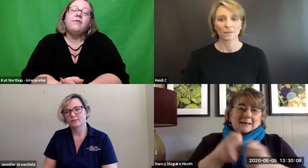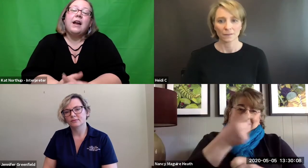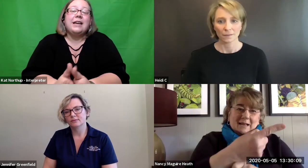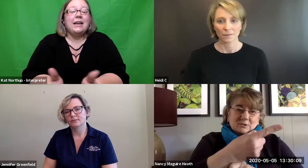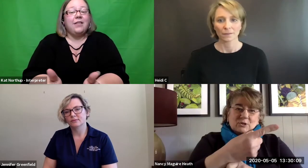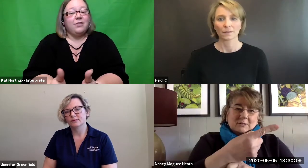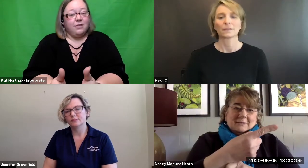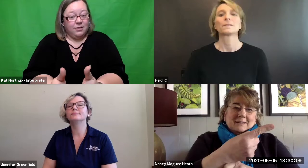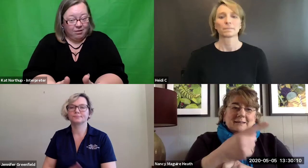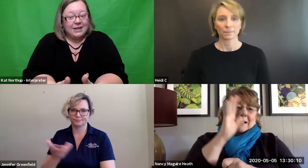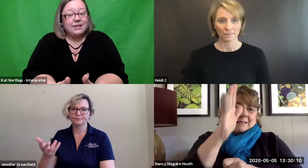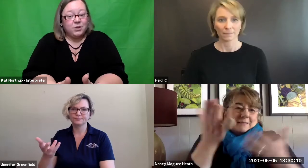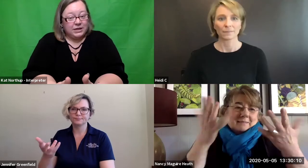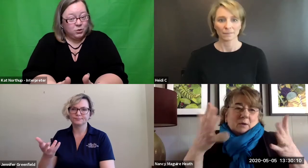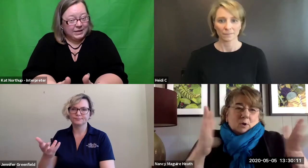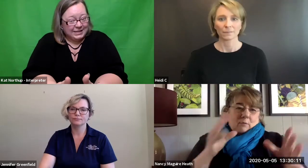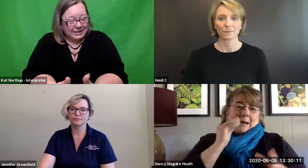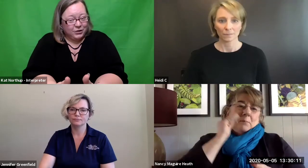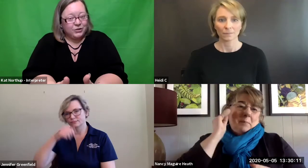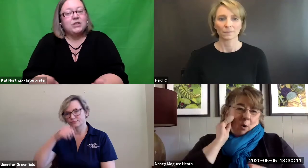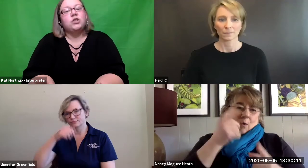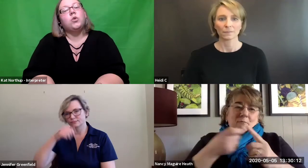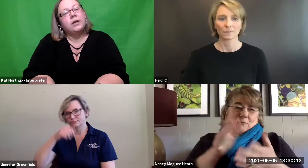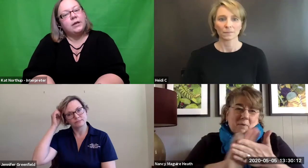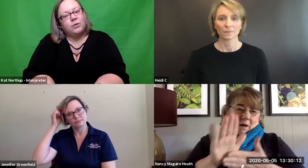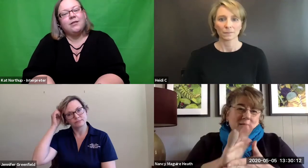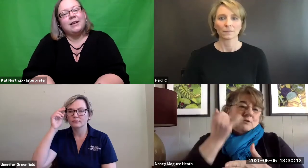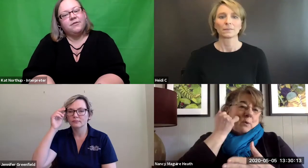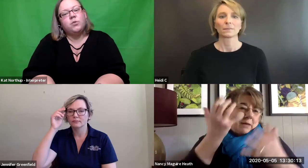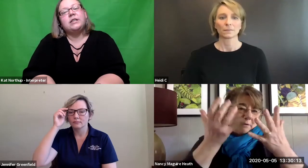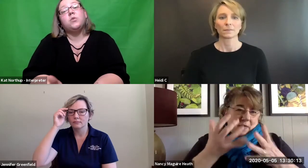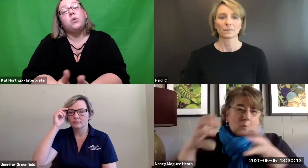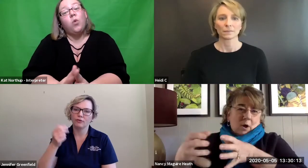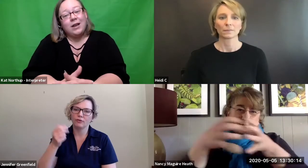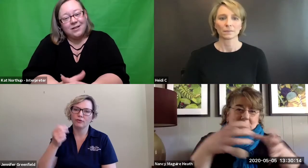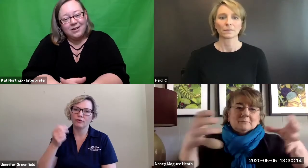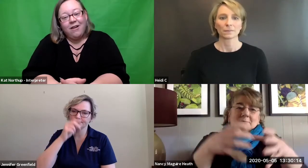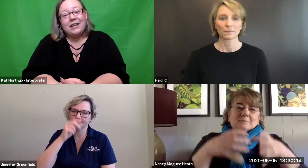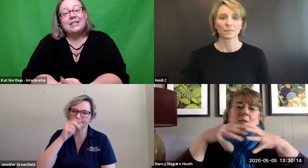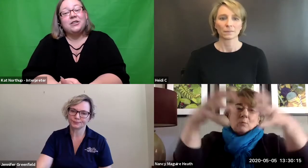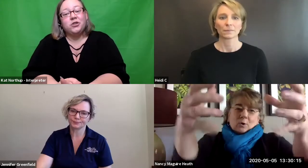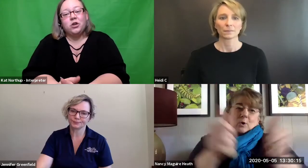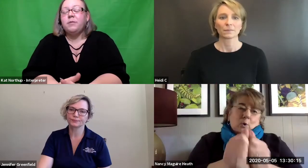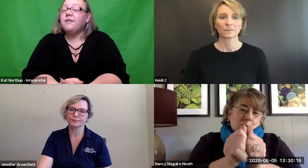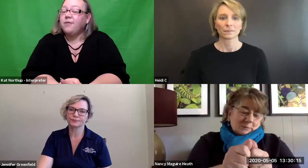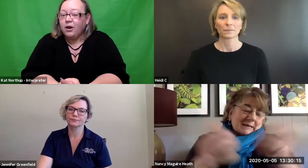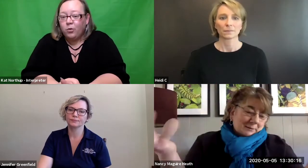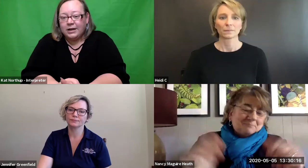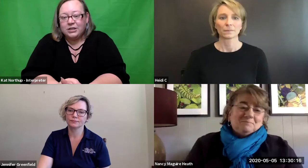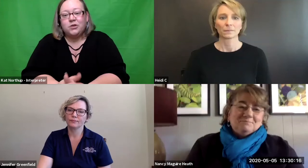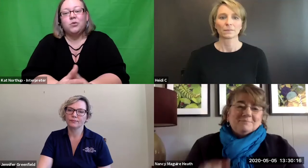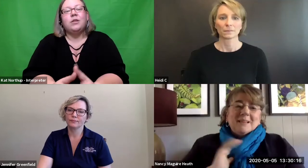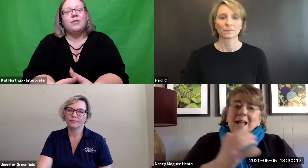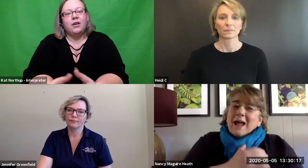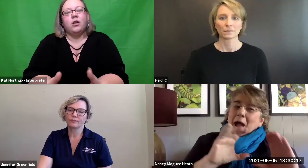we're inviting the class of 2020 seniors to join with the class of 2021 on a senior trip. If they are